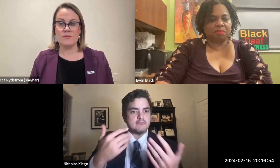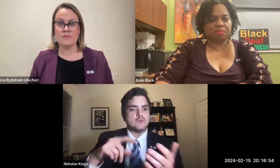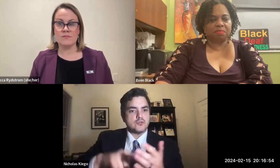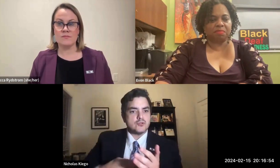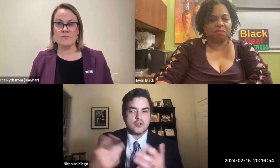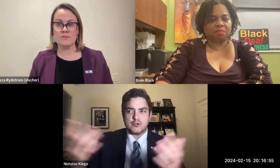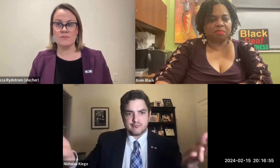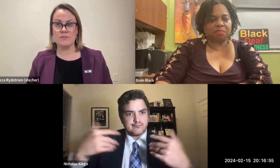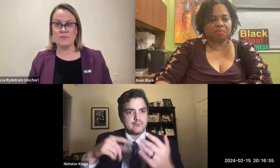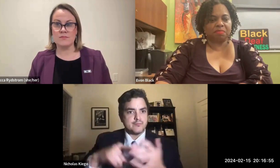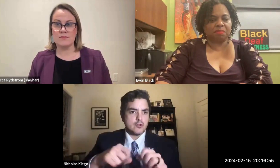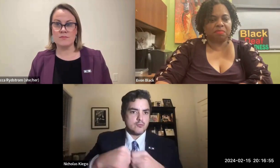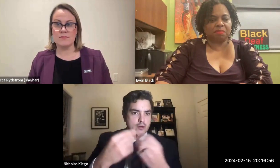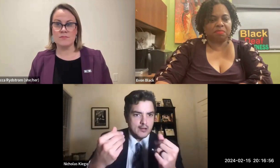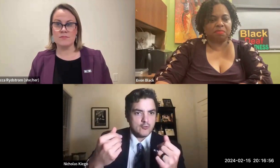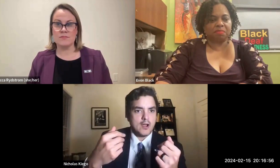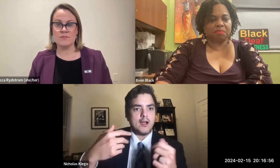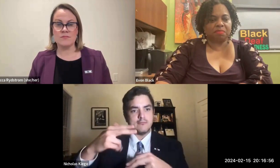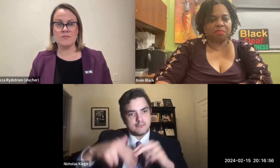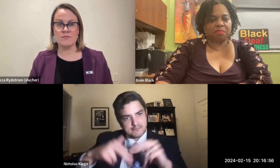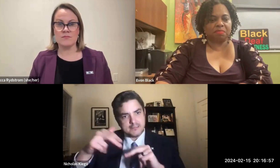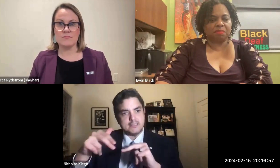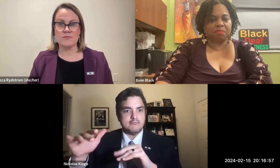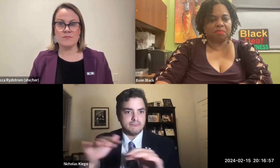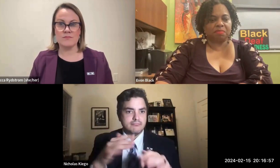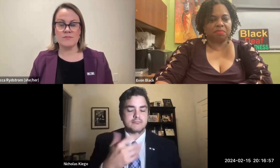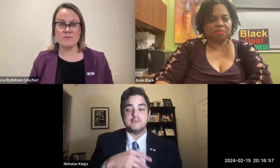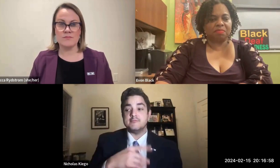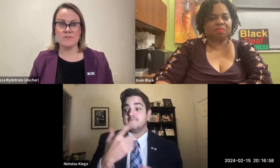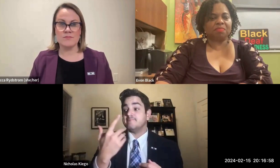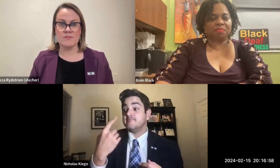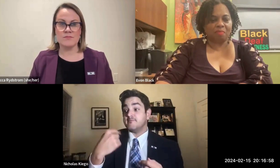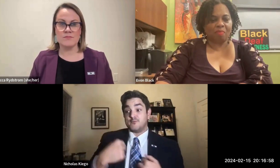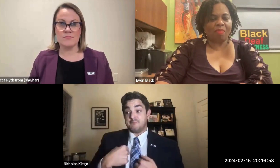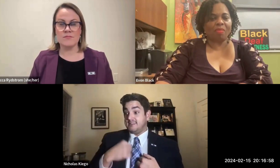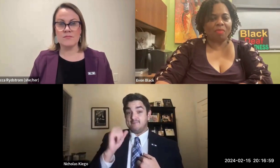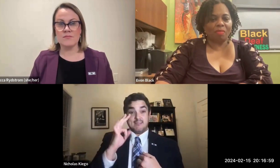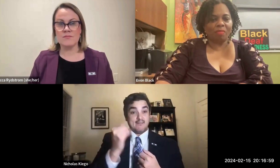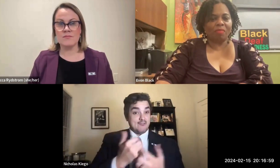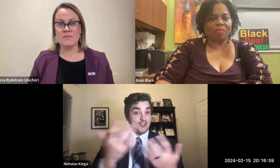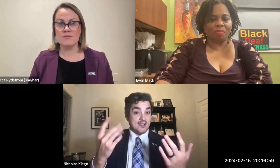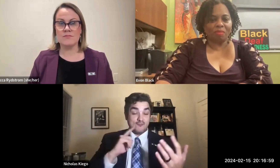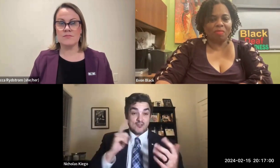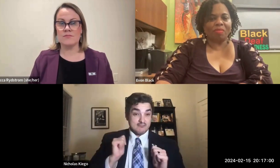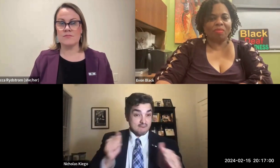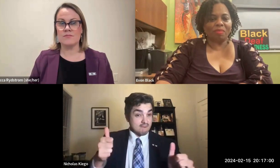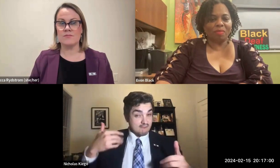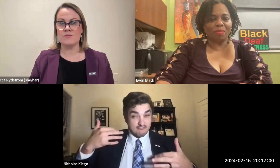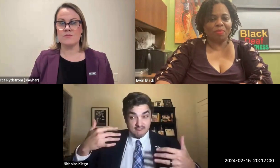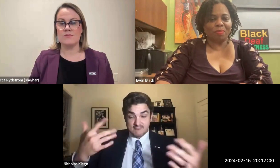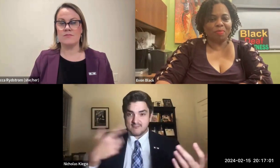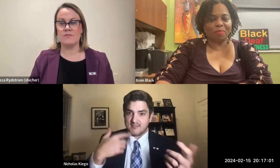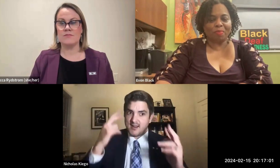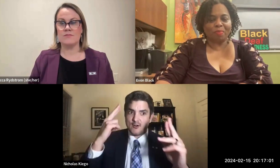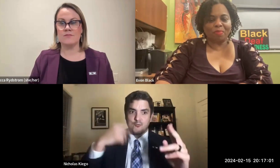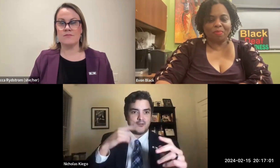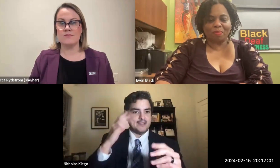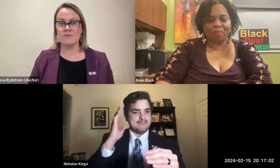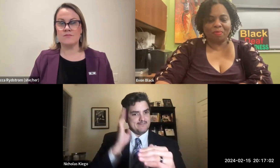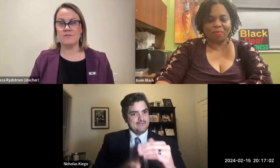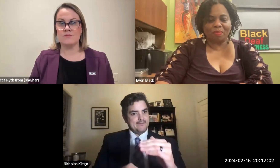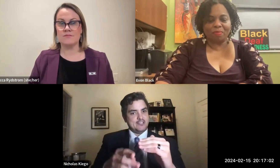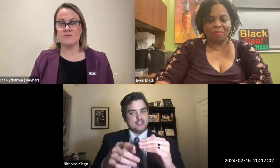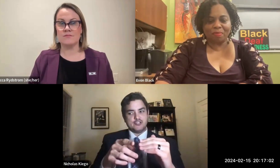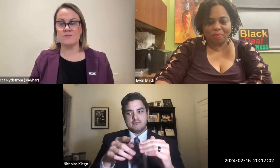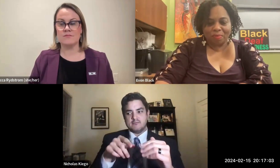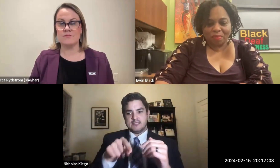And so once we get that money in the door, we can actually break ground and they can start building the memorial.